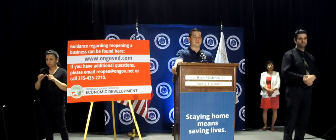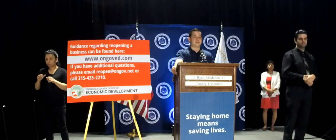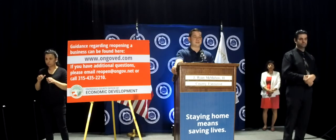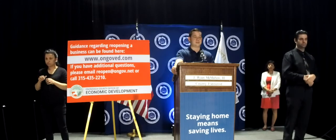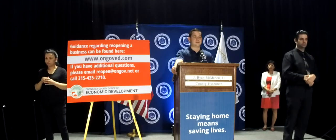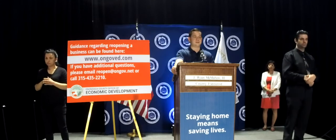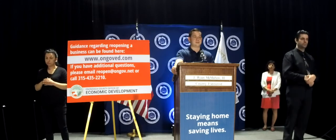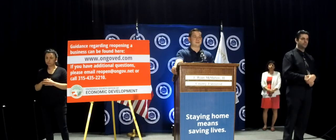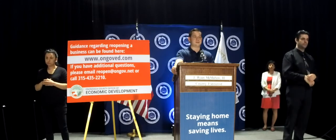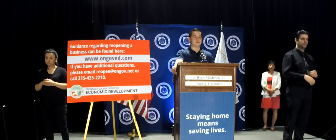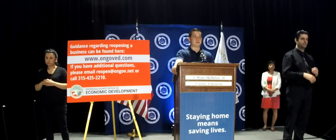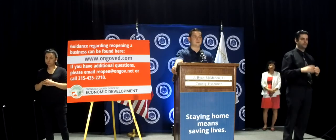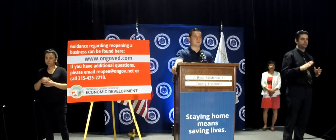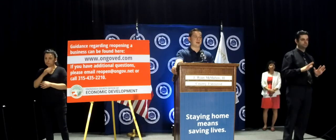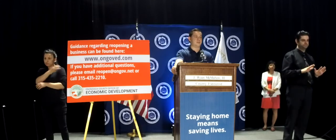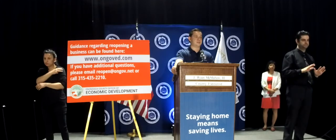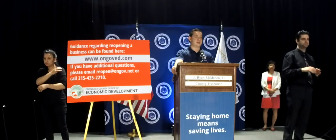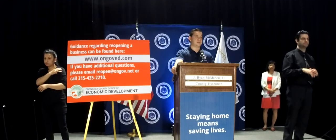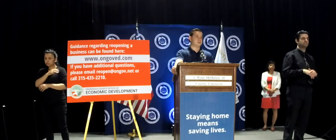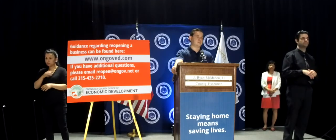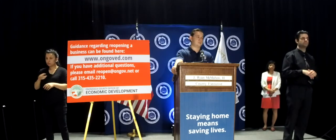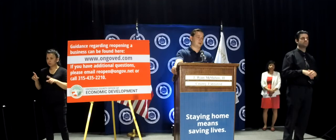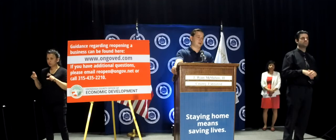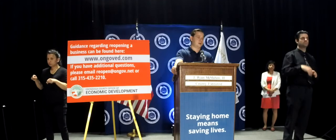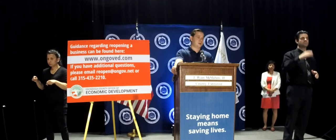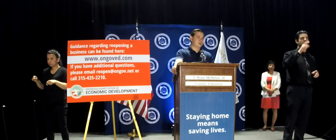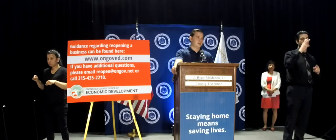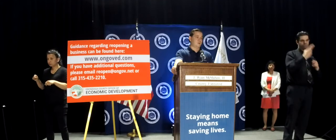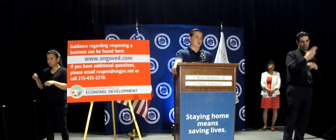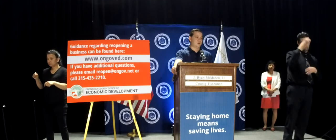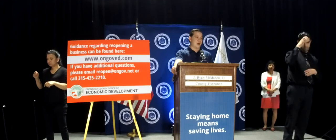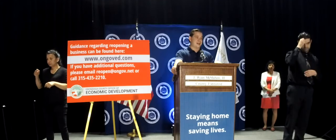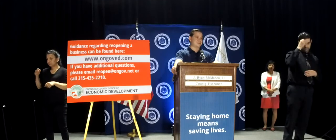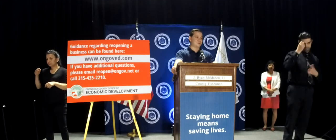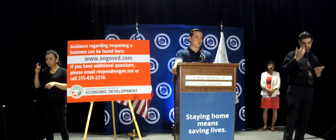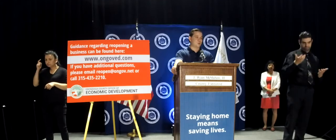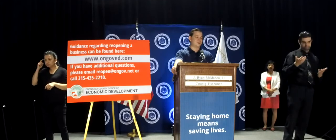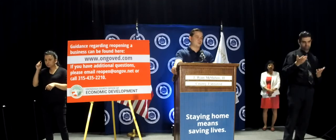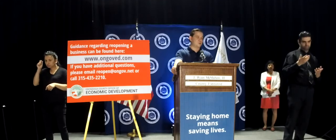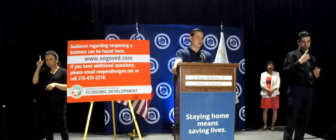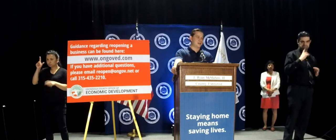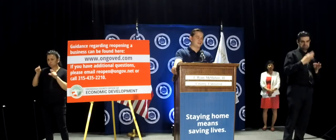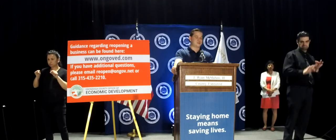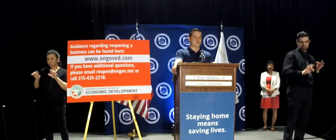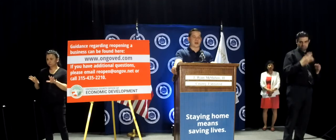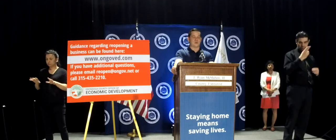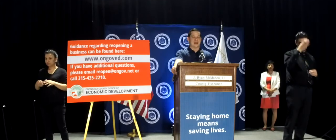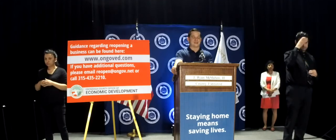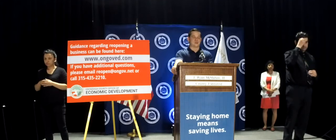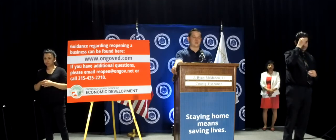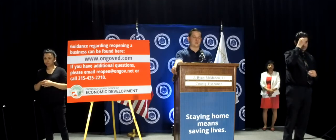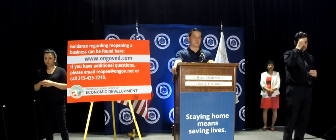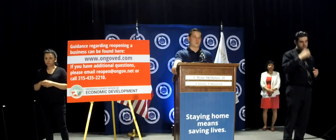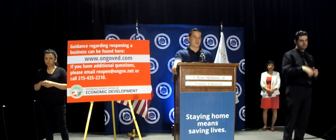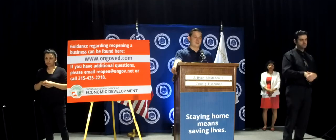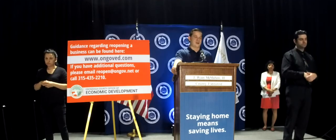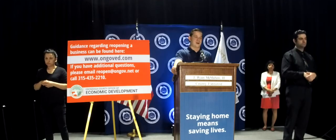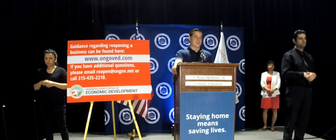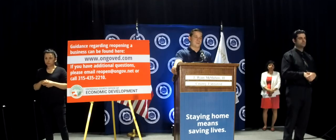people just need to let's use some common sense. And when you ask, and this is what I would ask